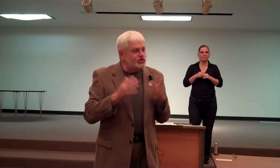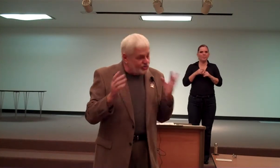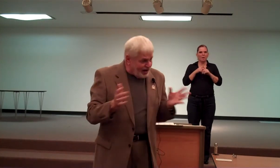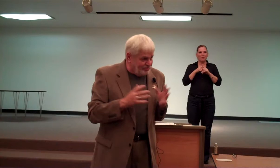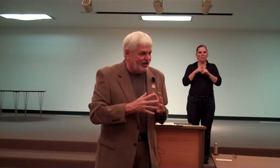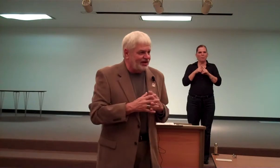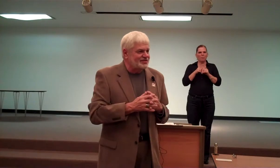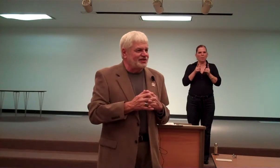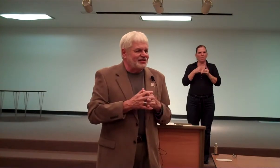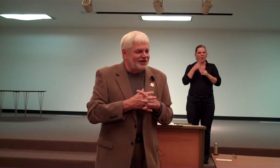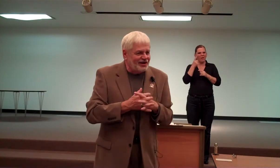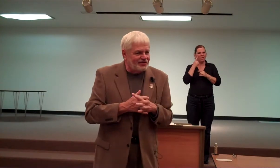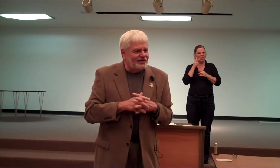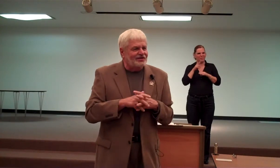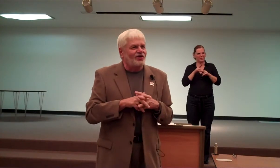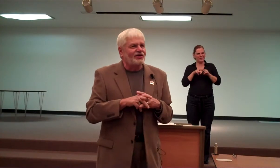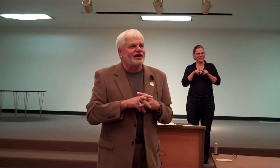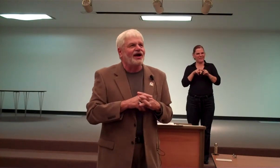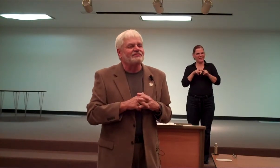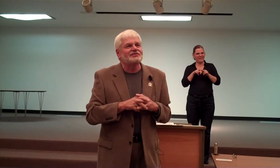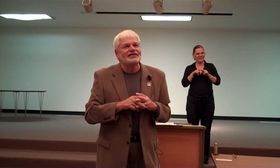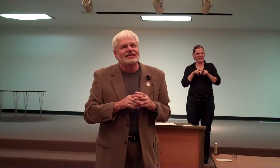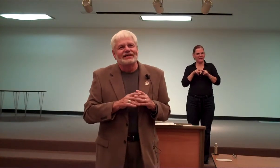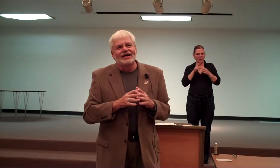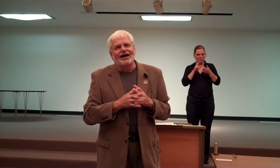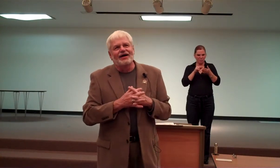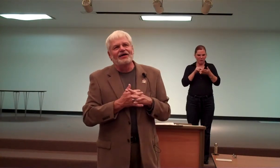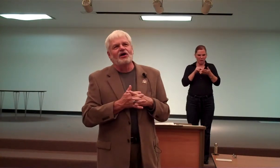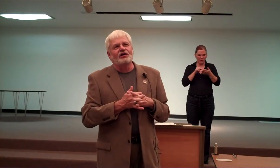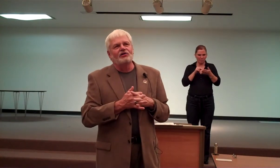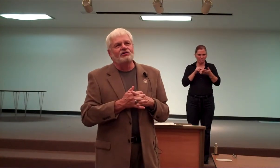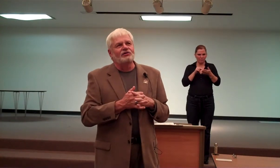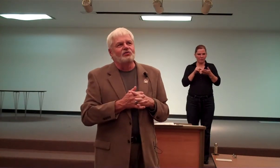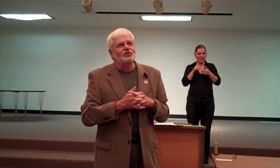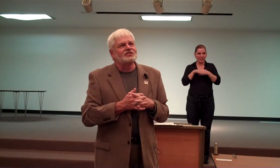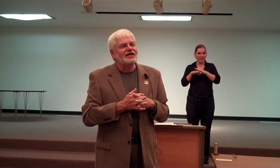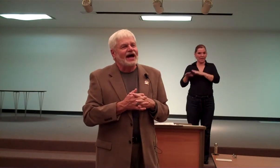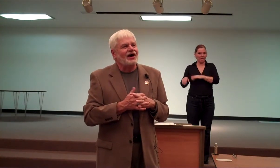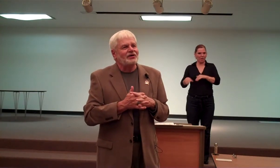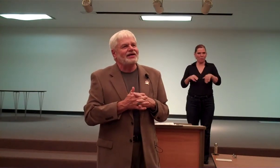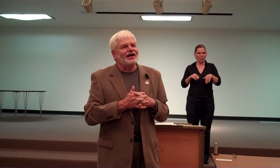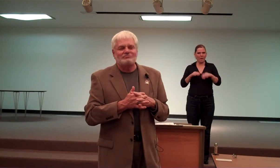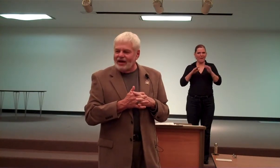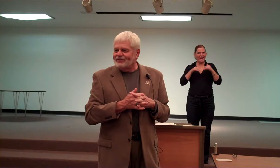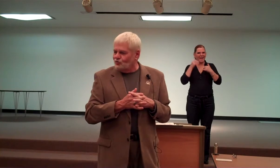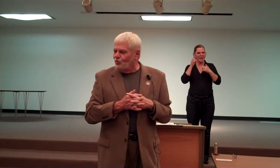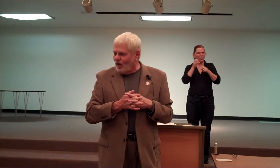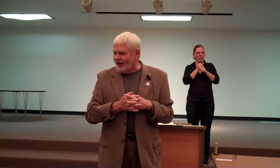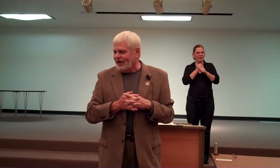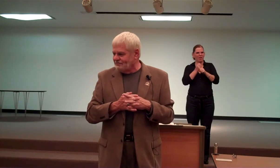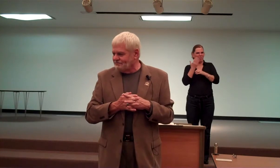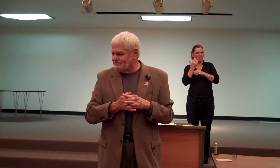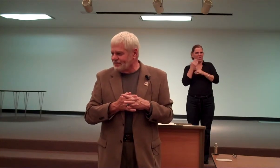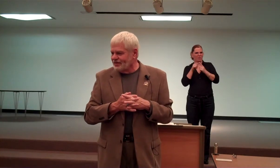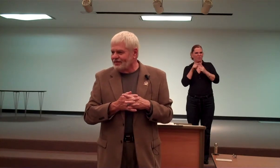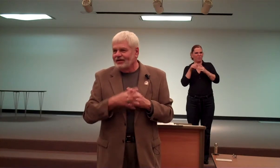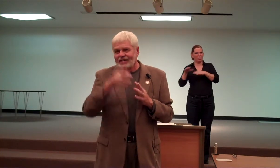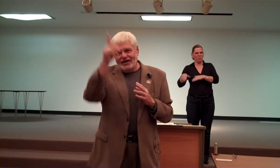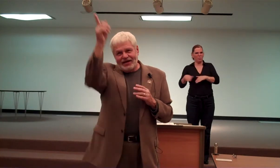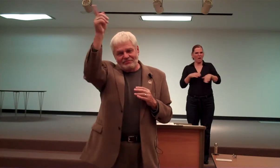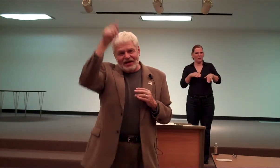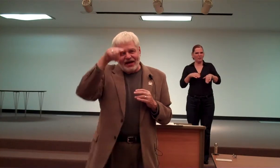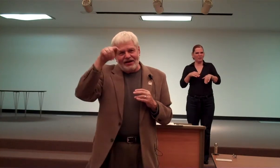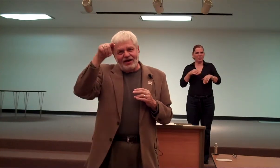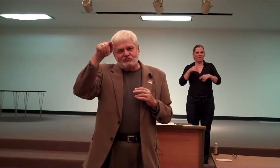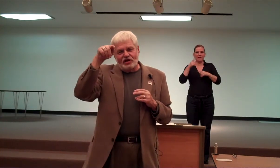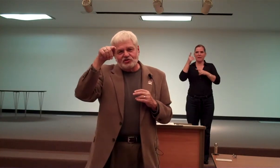But what struck me, sitting there in the archives in Honolulu, was how he got back to Hawaii.